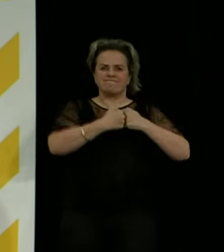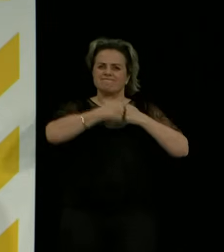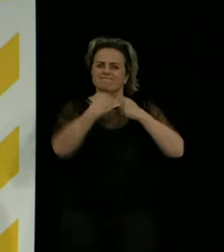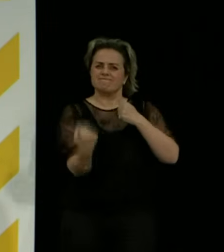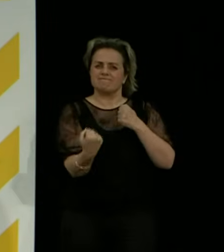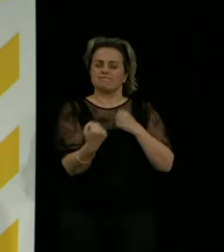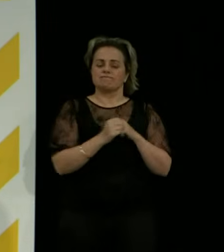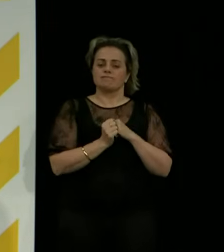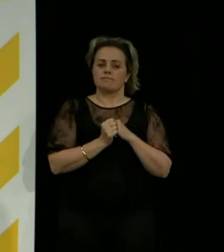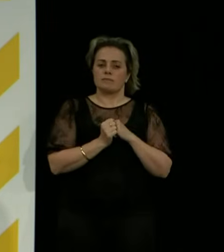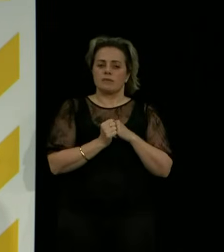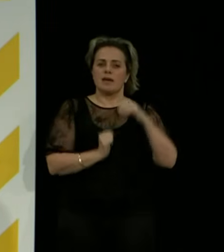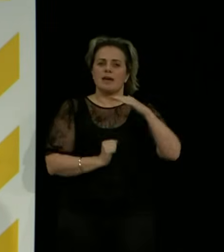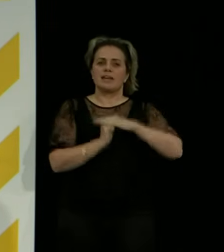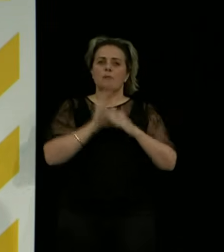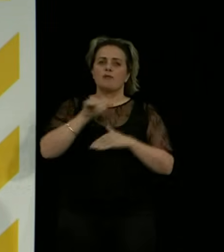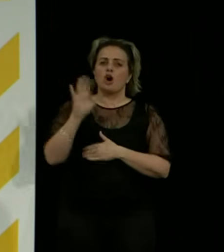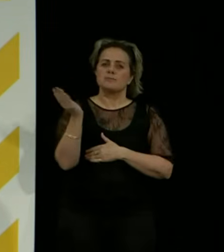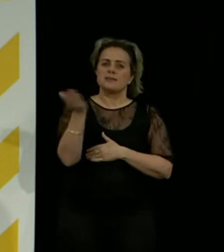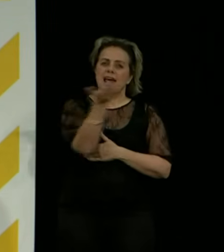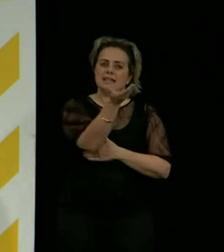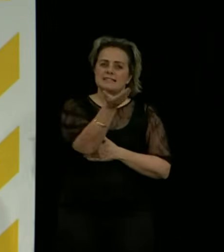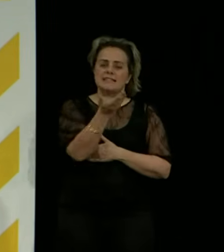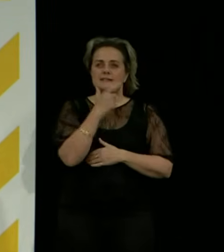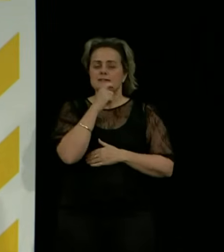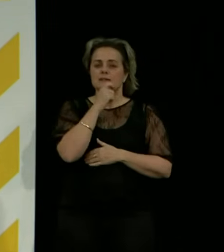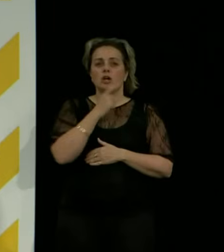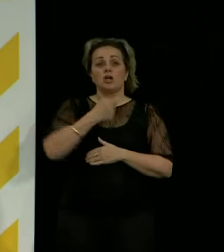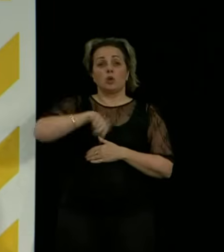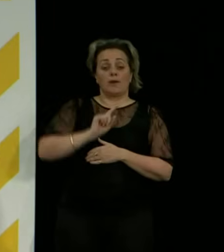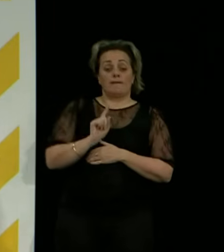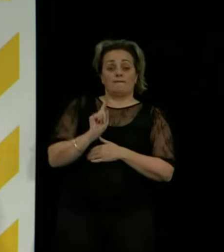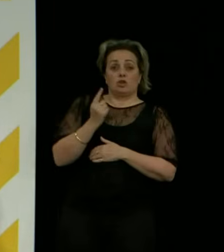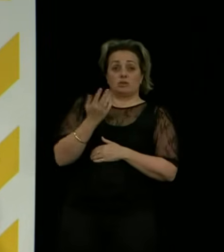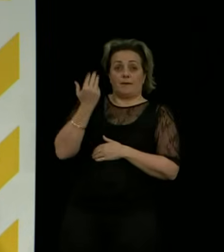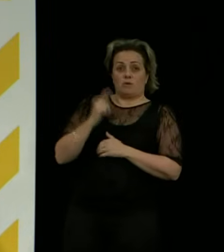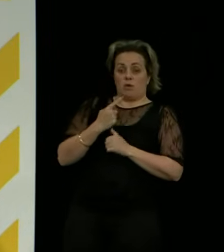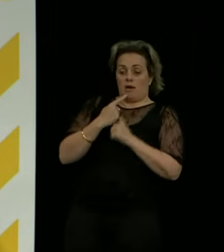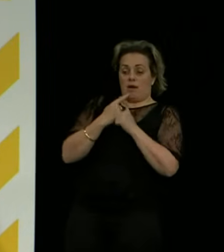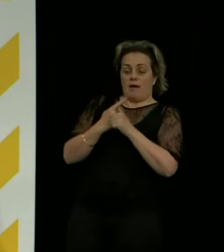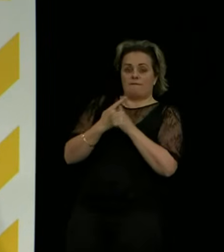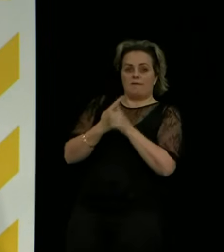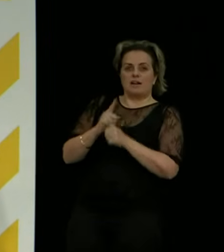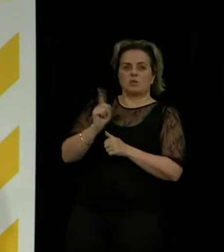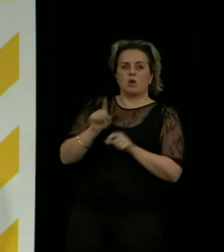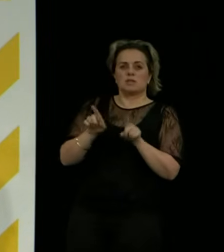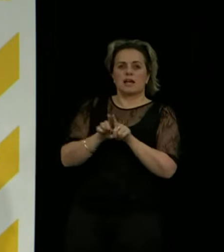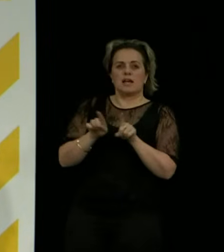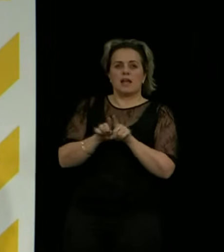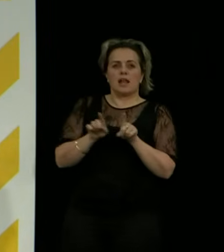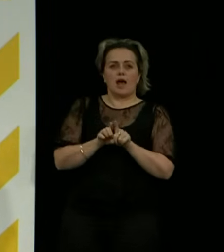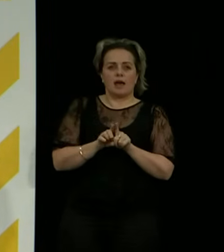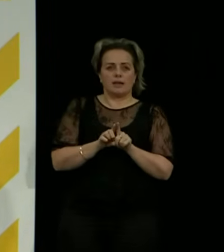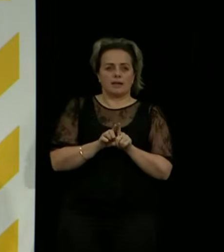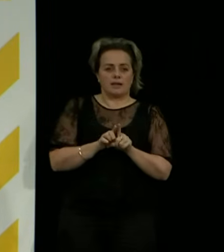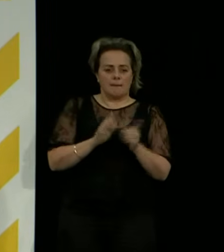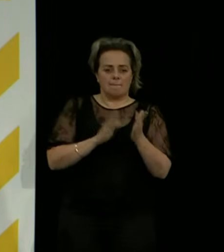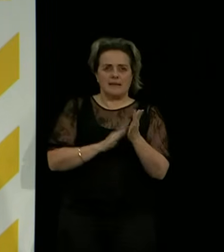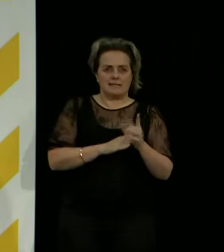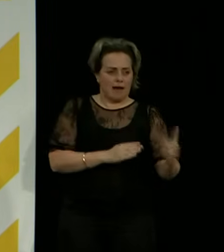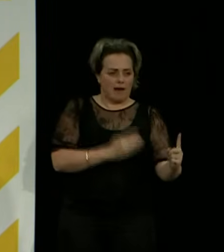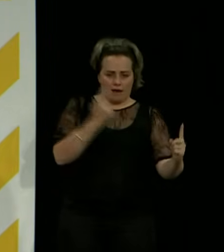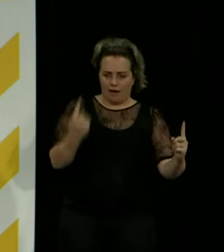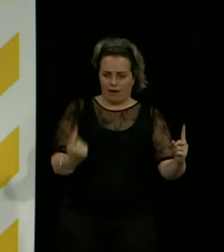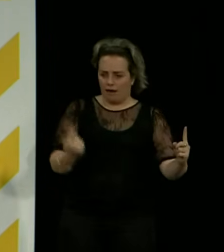in Alert Level 2, the cap in hospitality. And originally we had advised around a sort of a square meterage type approach, which is one they